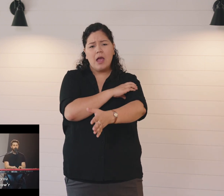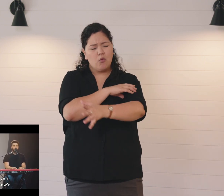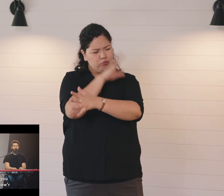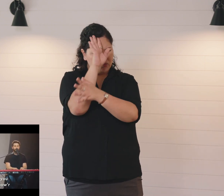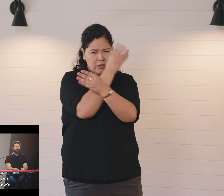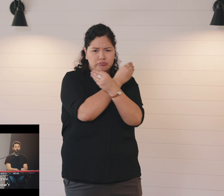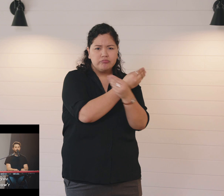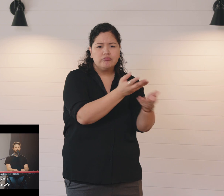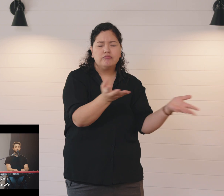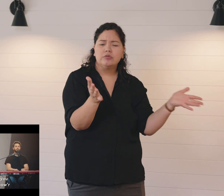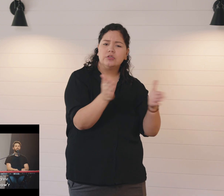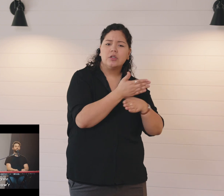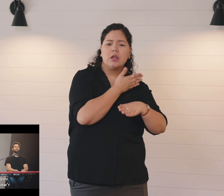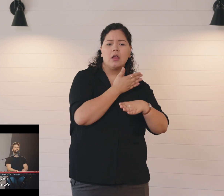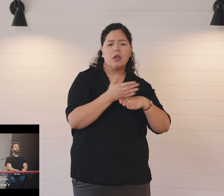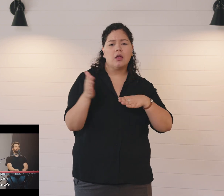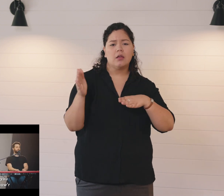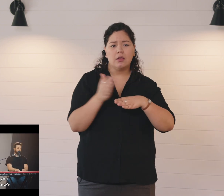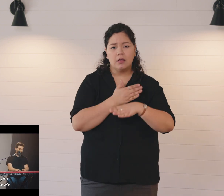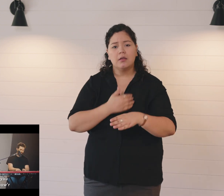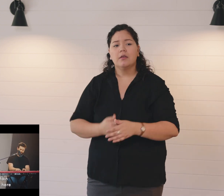and power.